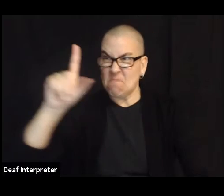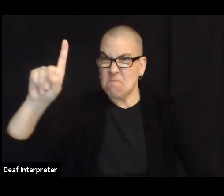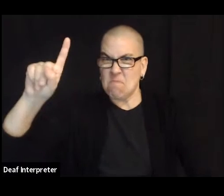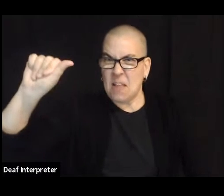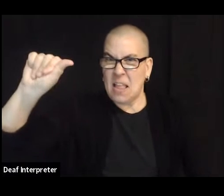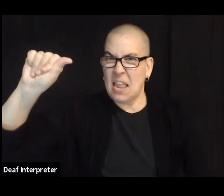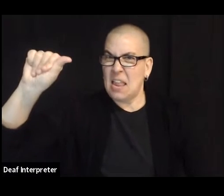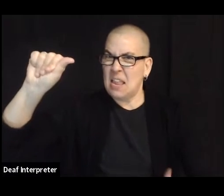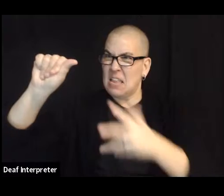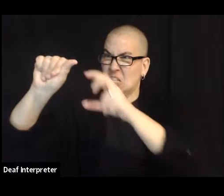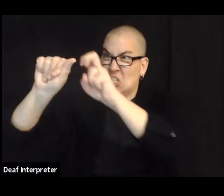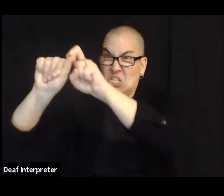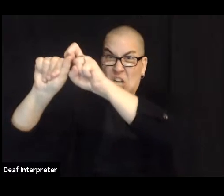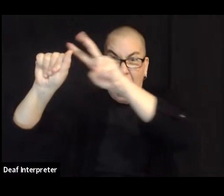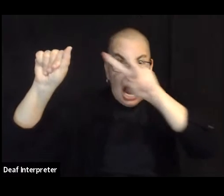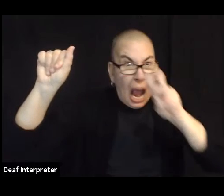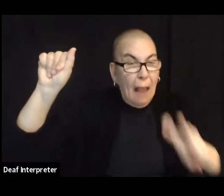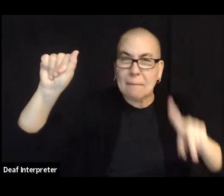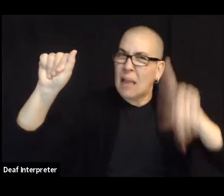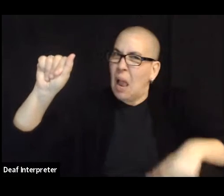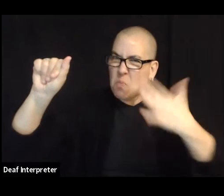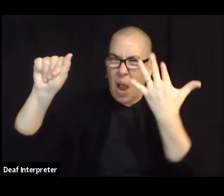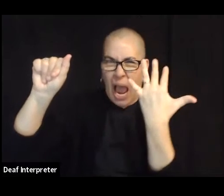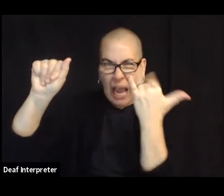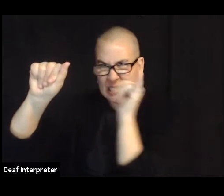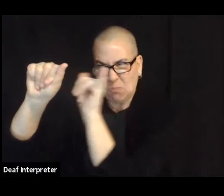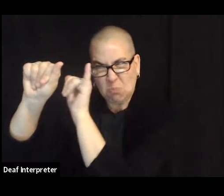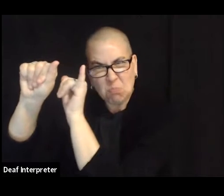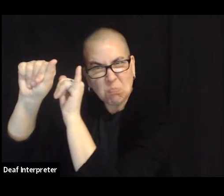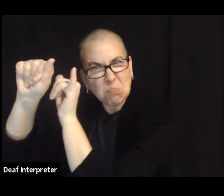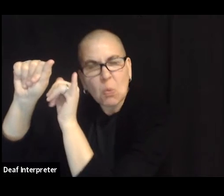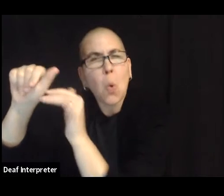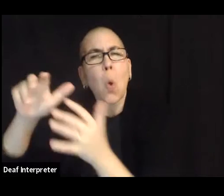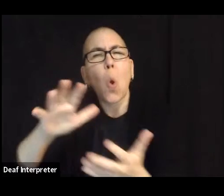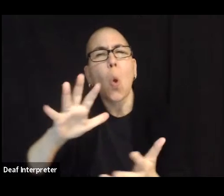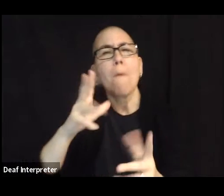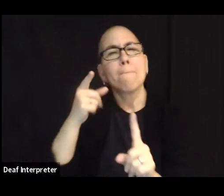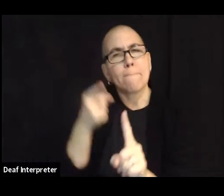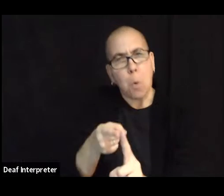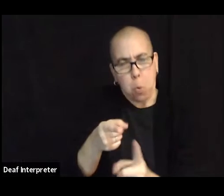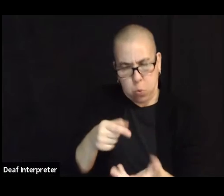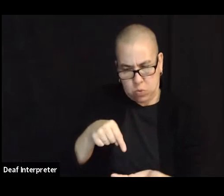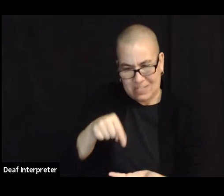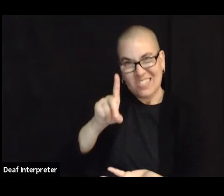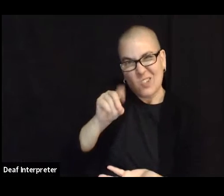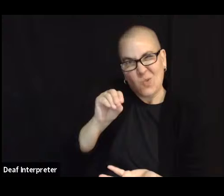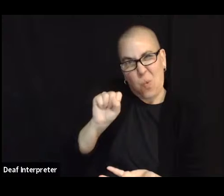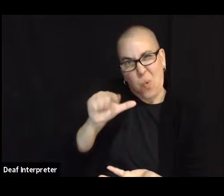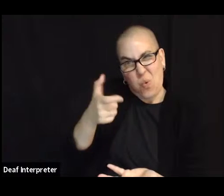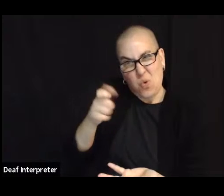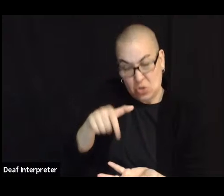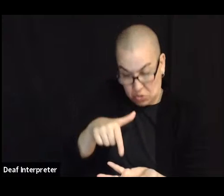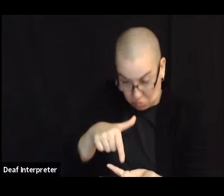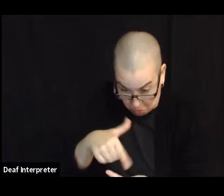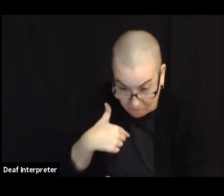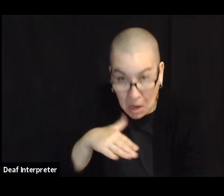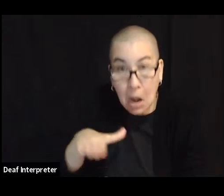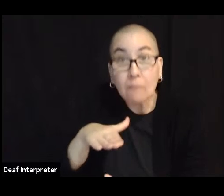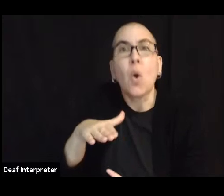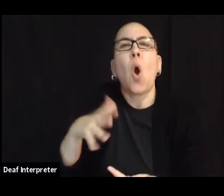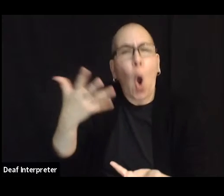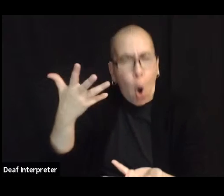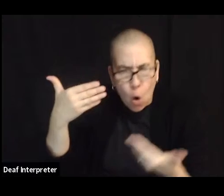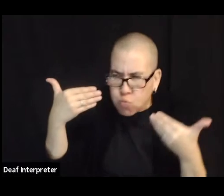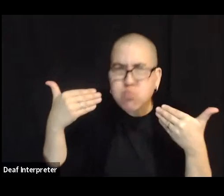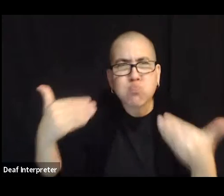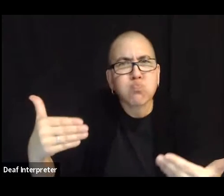we would begin to move into the next phases, even as we're finishing up the prior phase. What this morning's announcement did, though, was